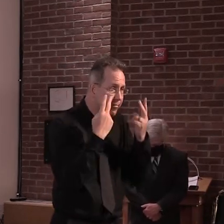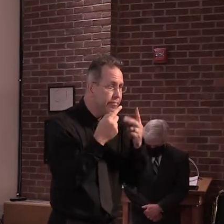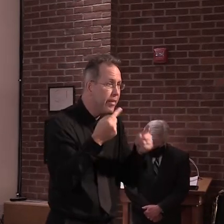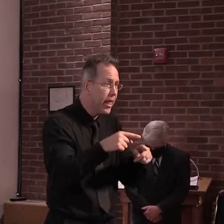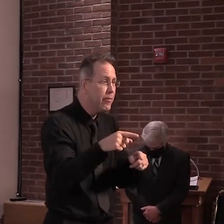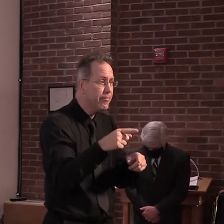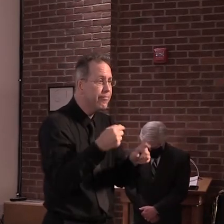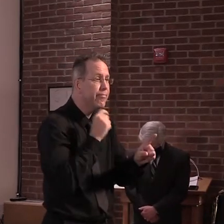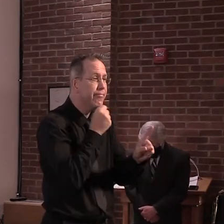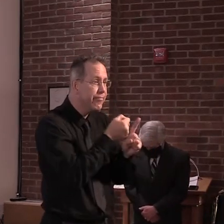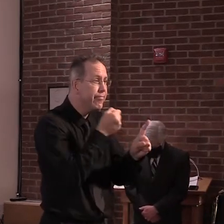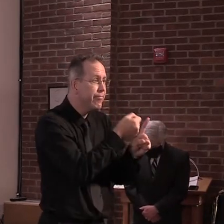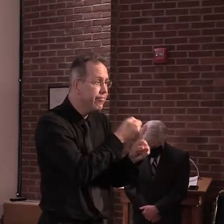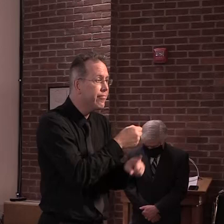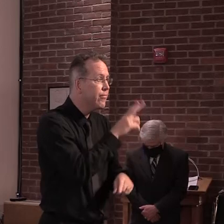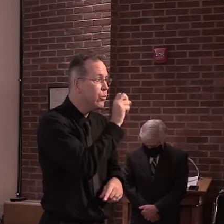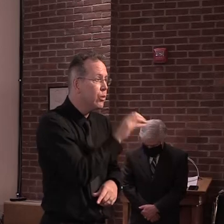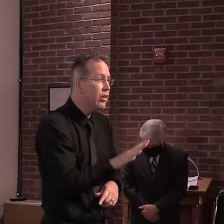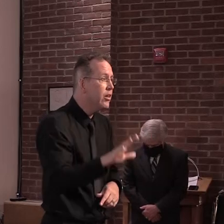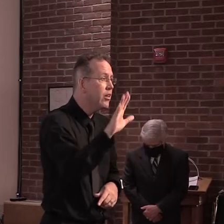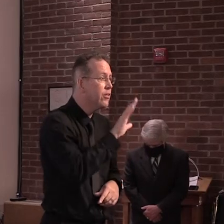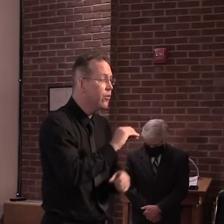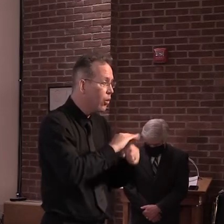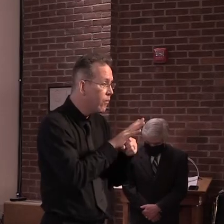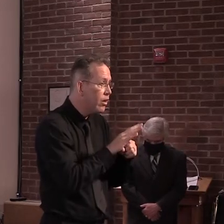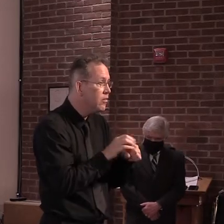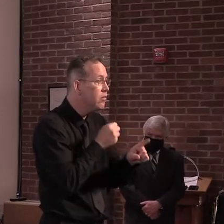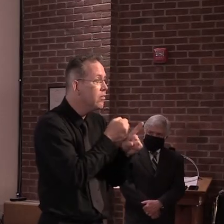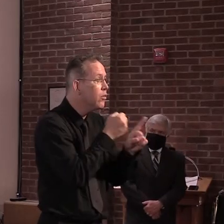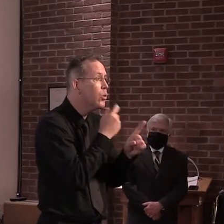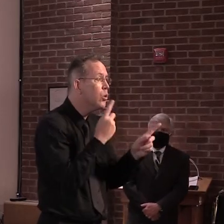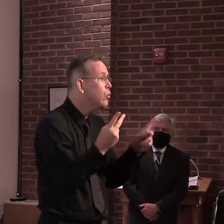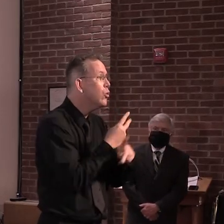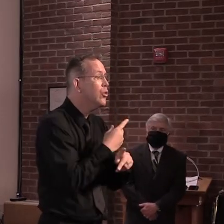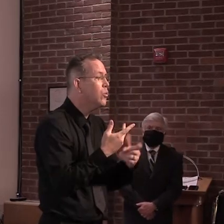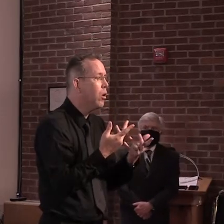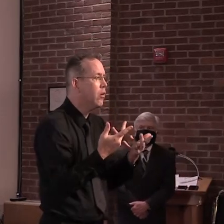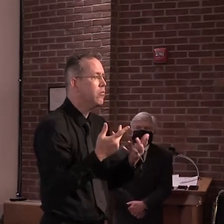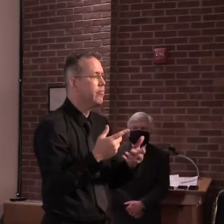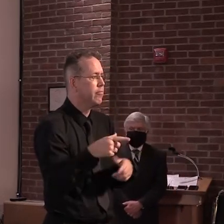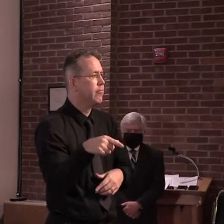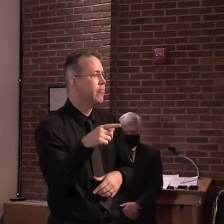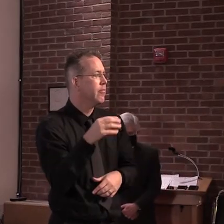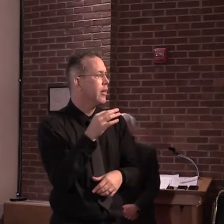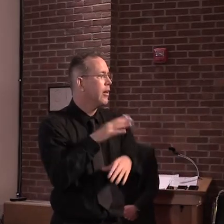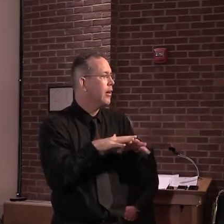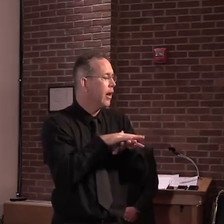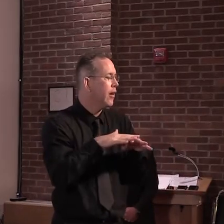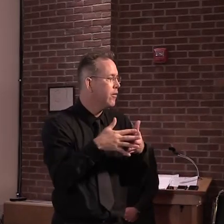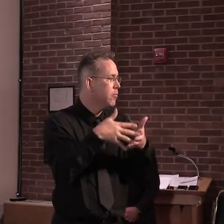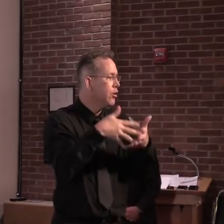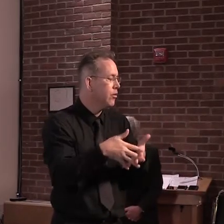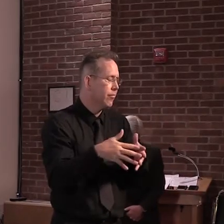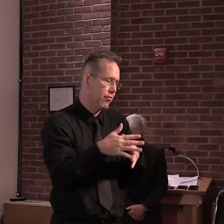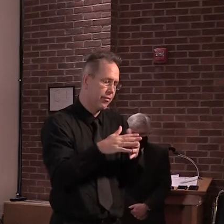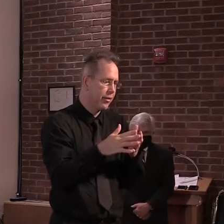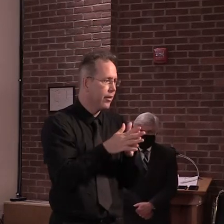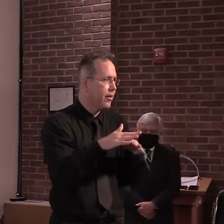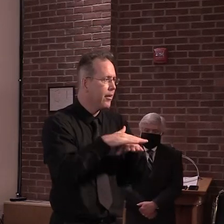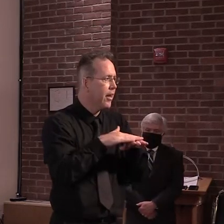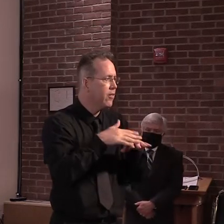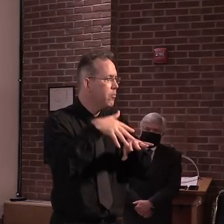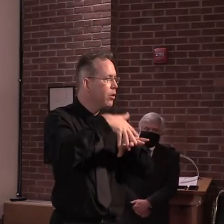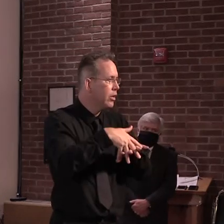the pandemic is the Navajo Nation. And we need to recognize that because all